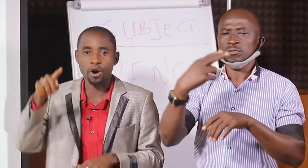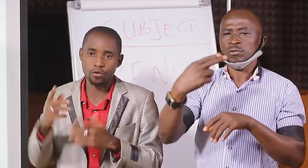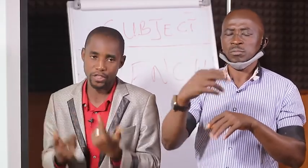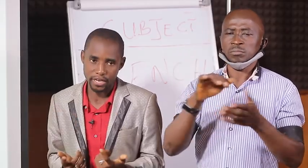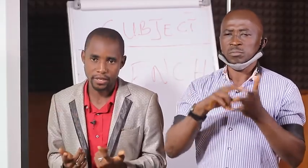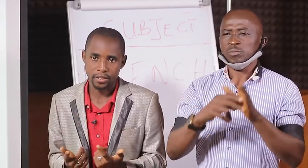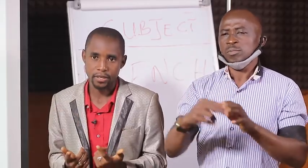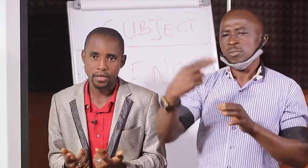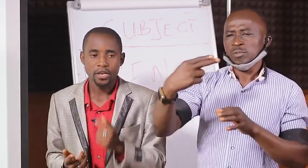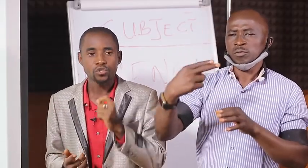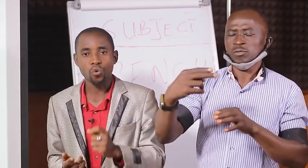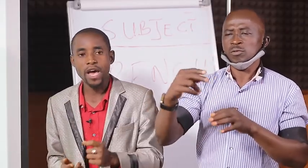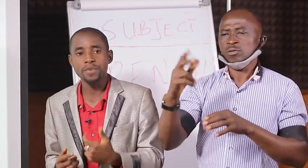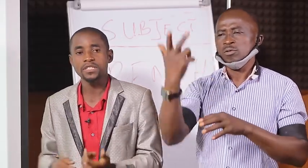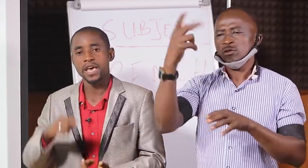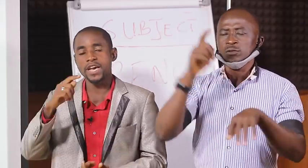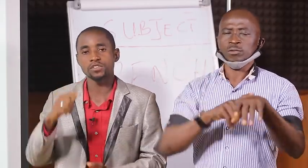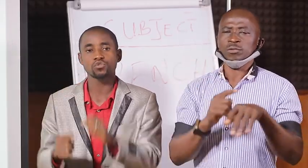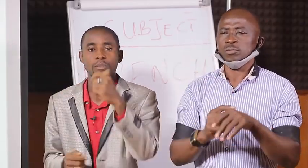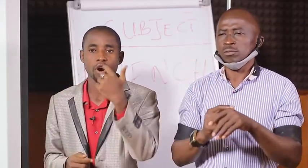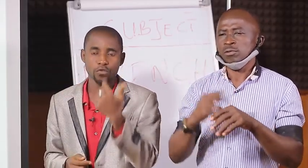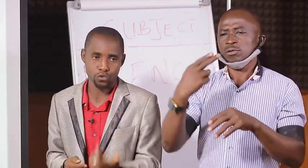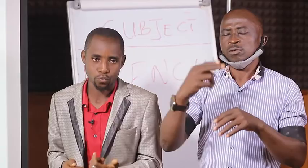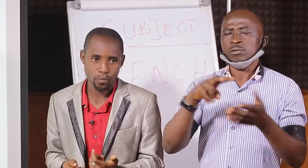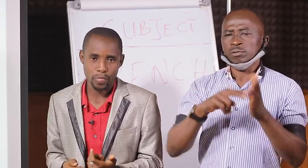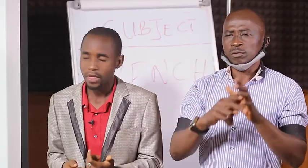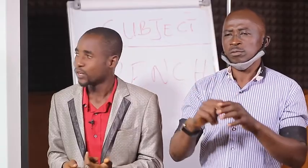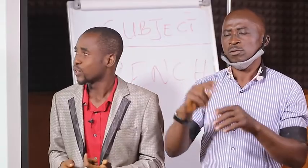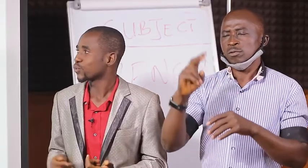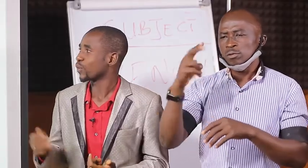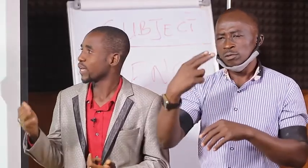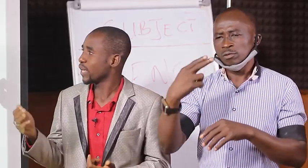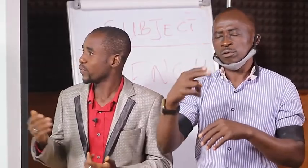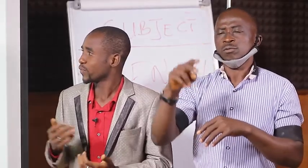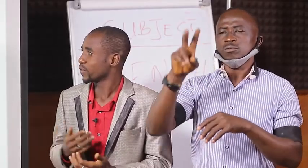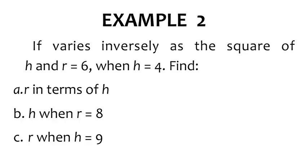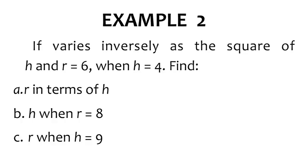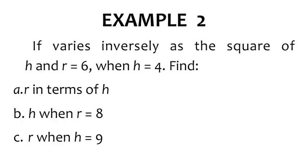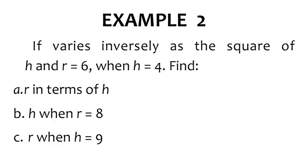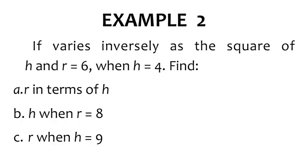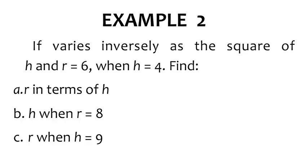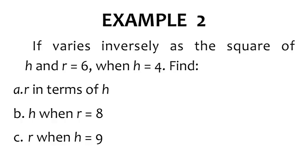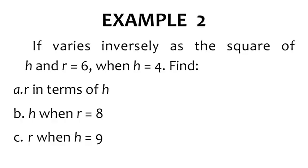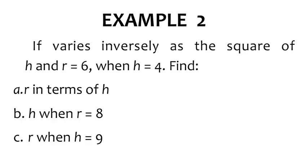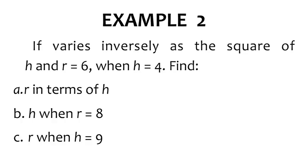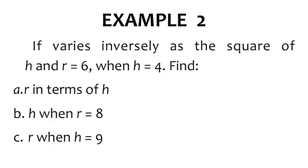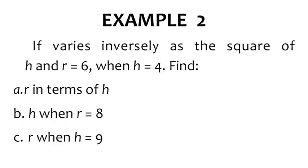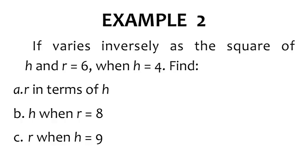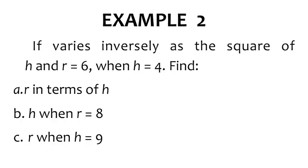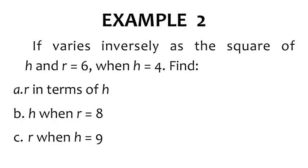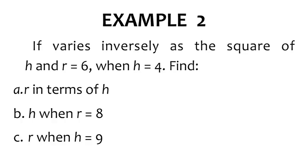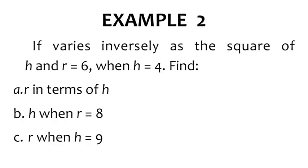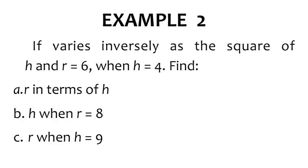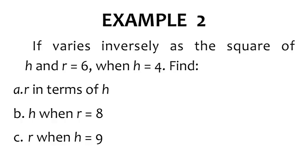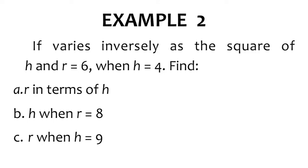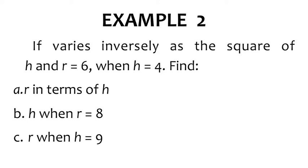raised to a power of 3. Square means H raised to a power of 2. So if R varies as the square